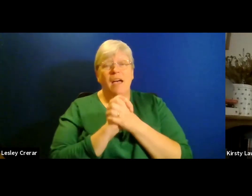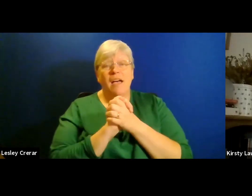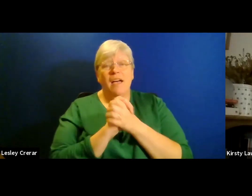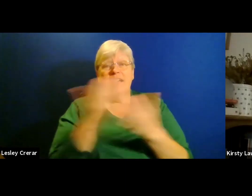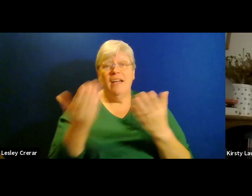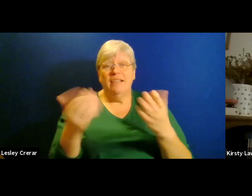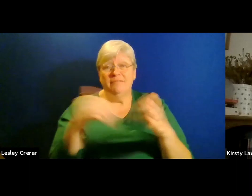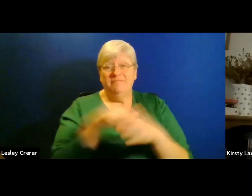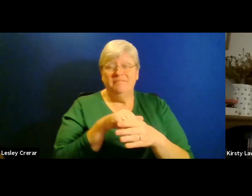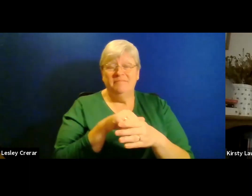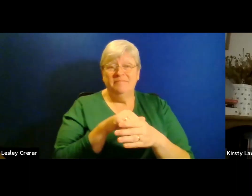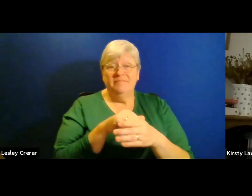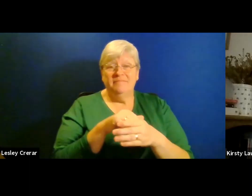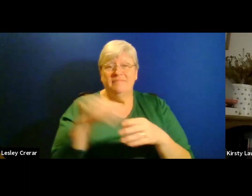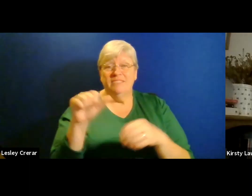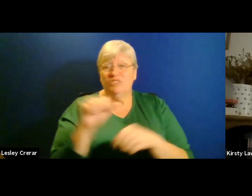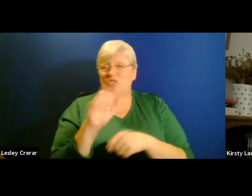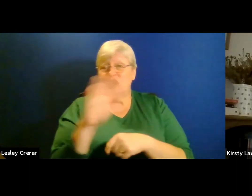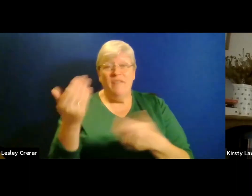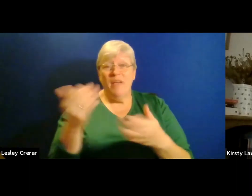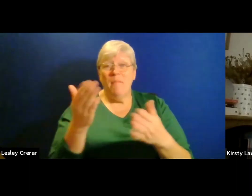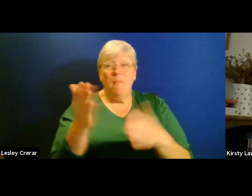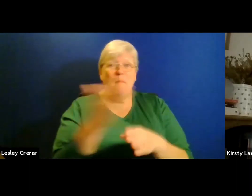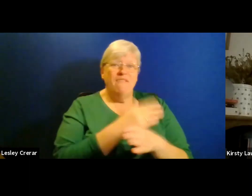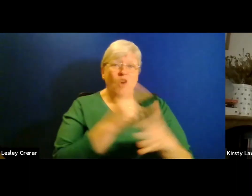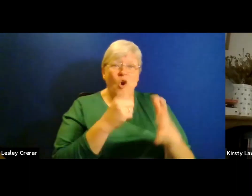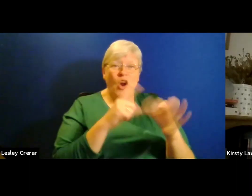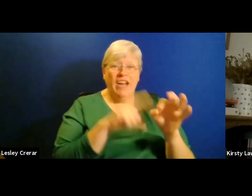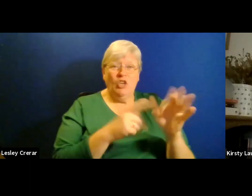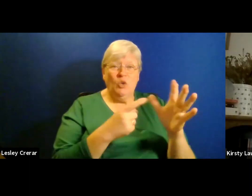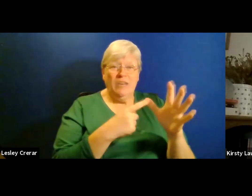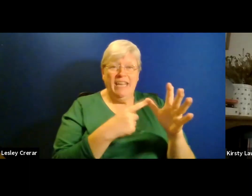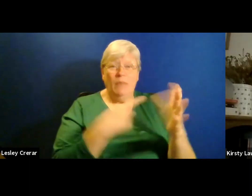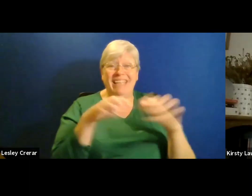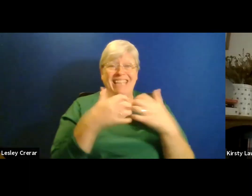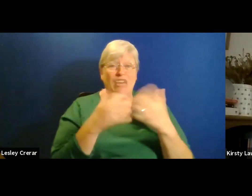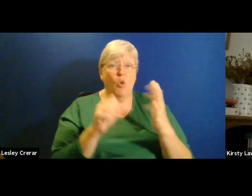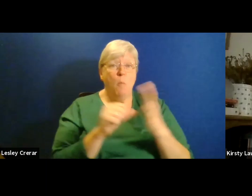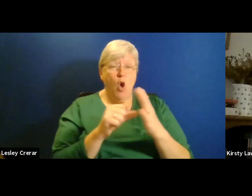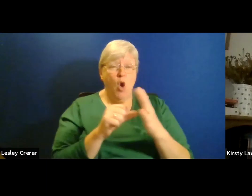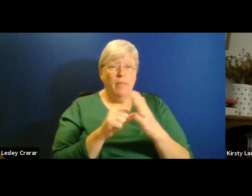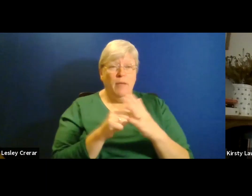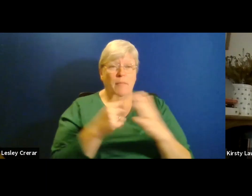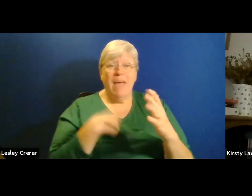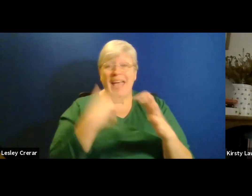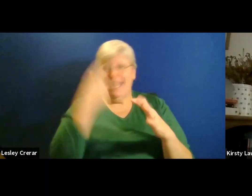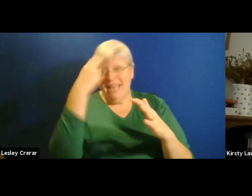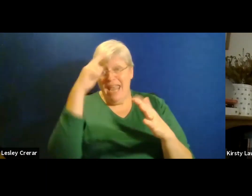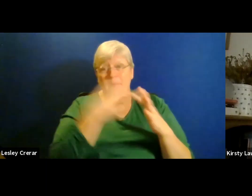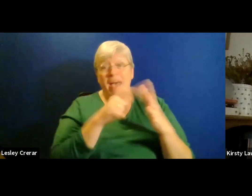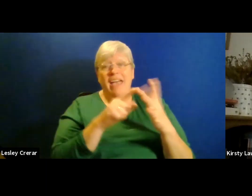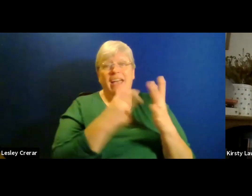meant to, before the Q&A when we had a technical difficulty, but I'm Kirsty. I